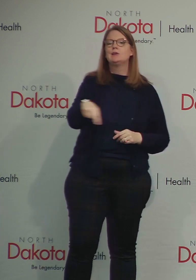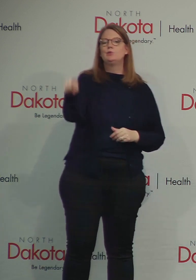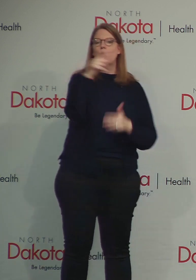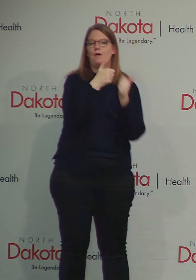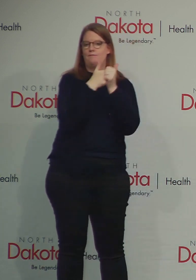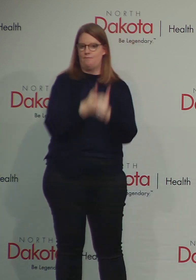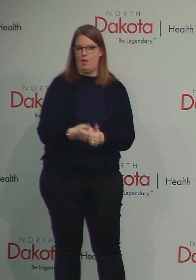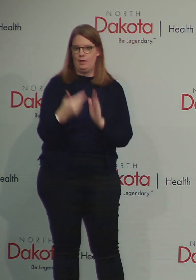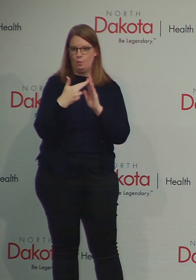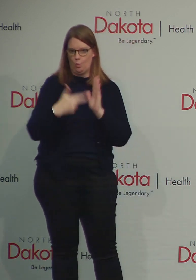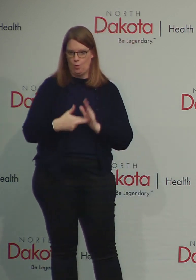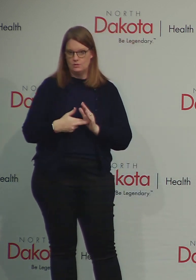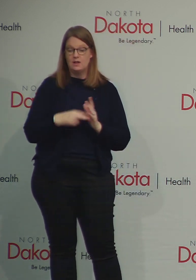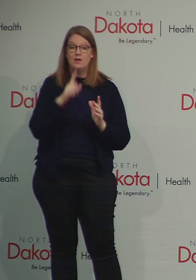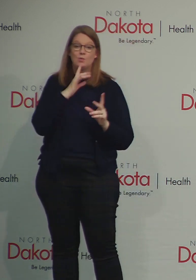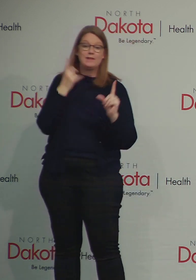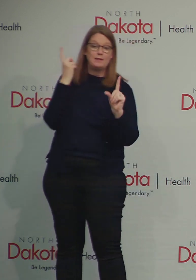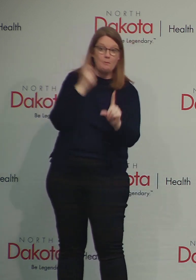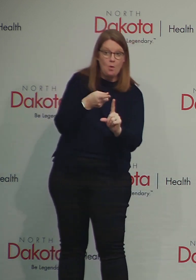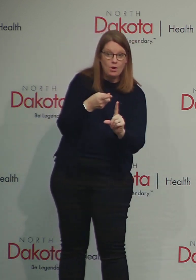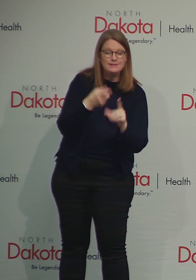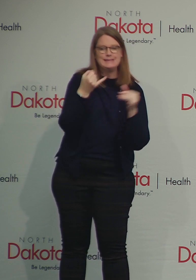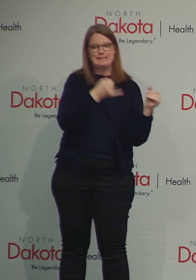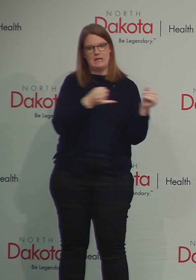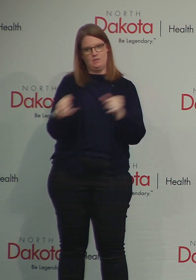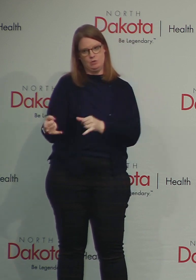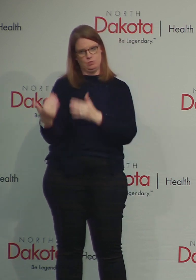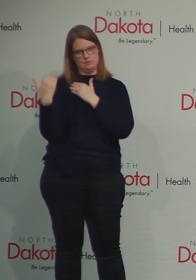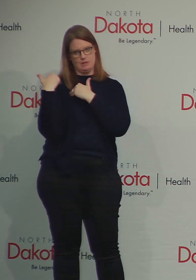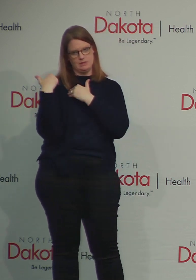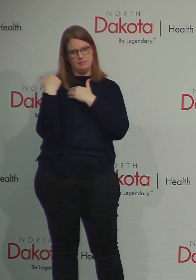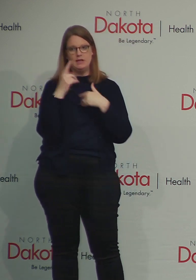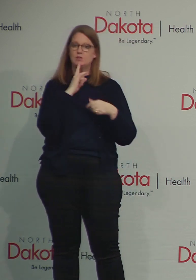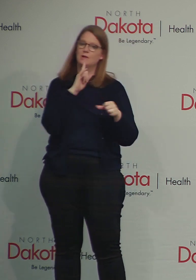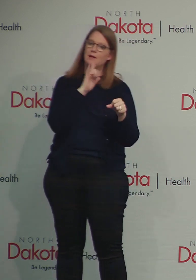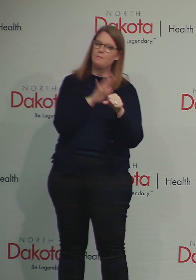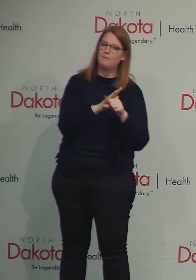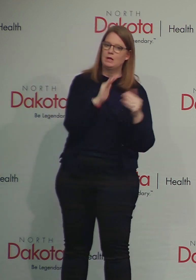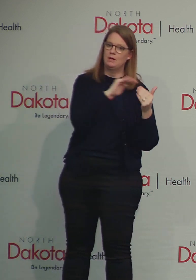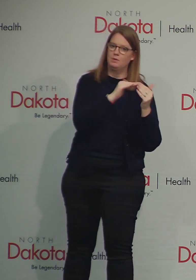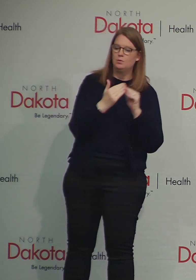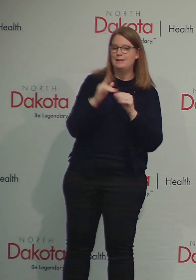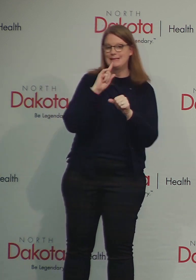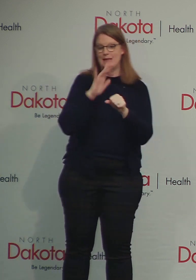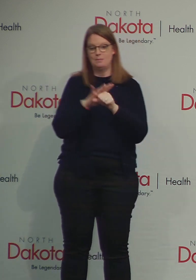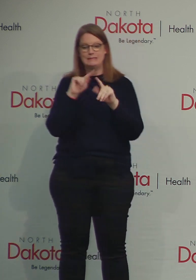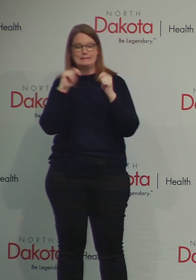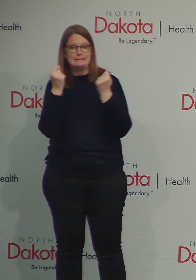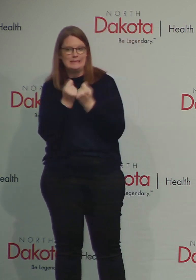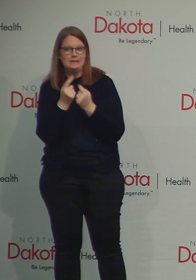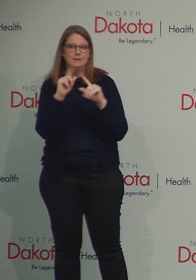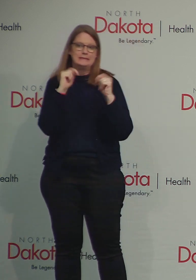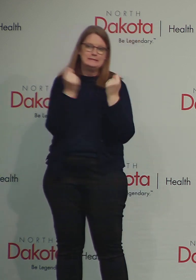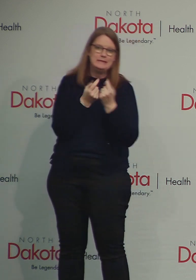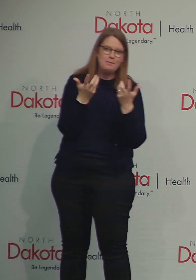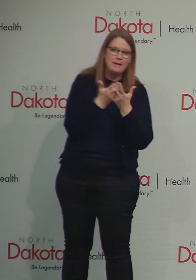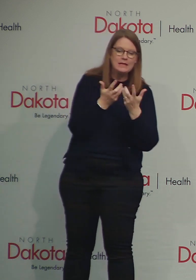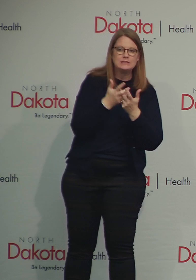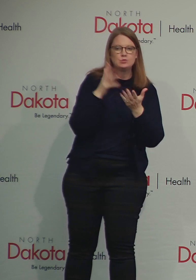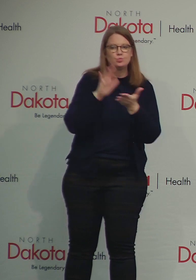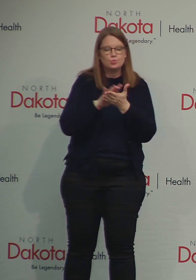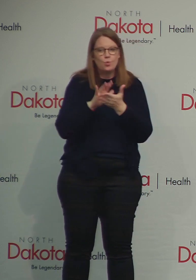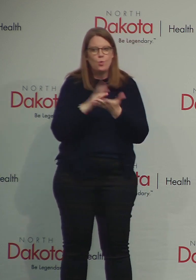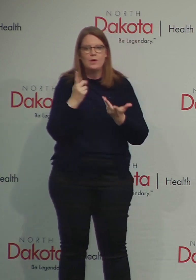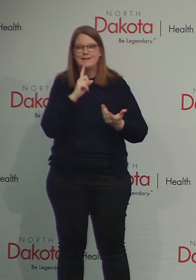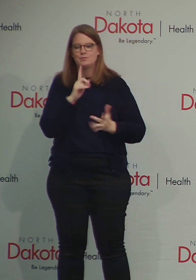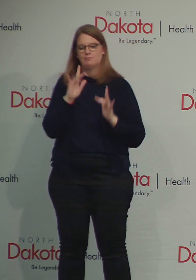at the heart of this is individual responsibility. It's commitment to community. It's commitment to your team, to your teammates, to your school. It's